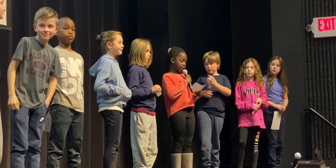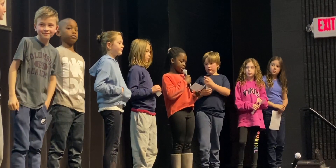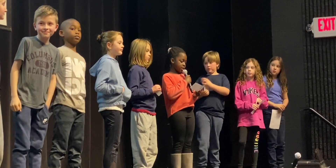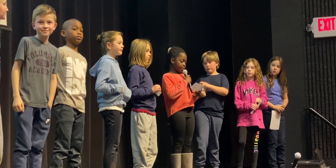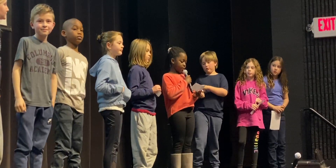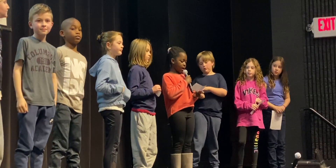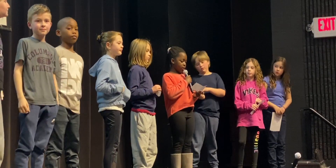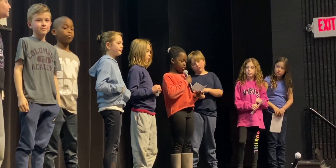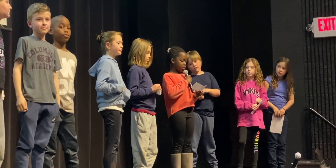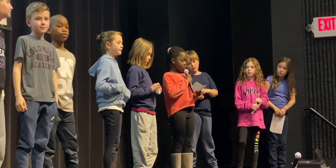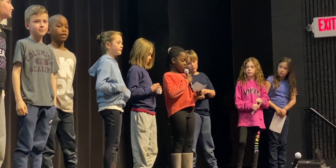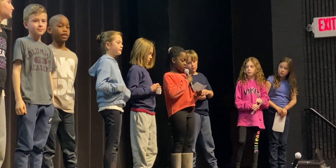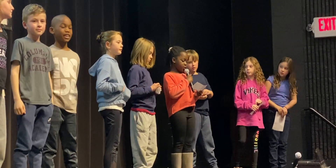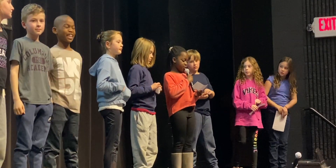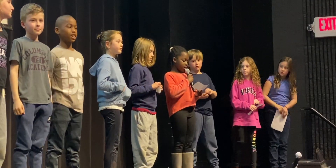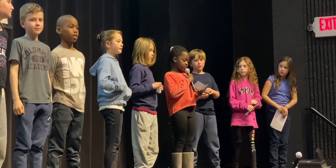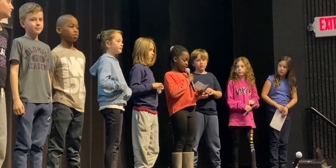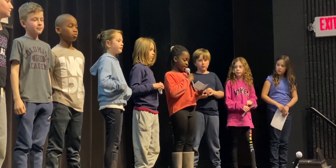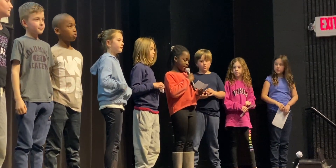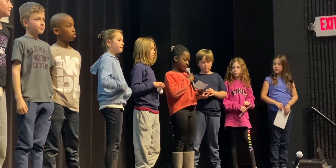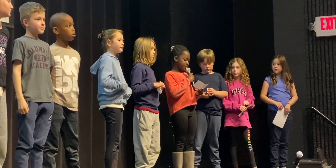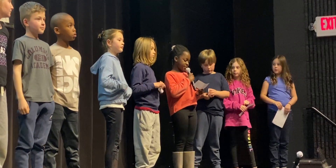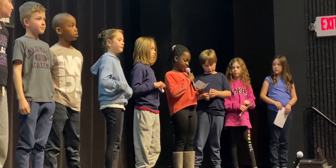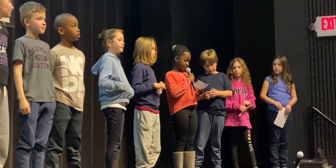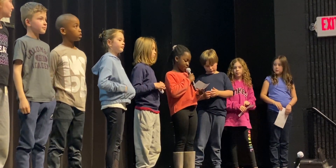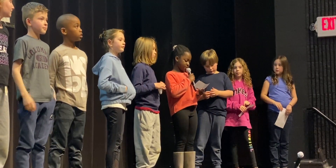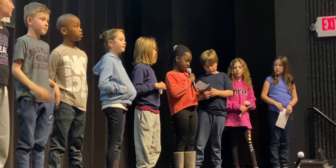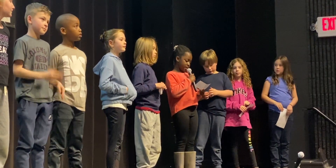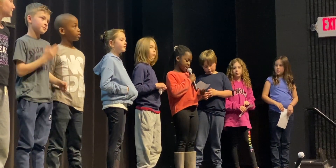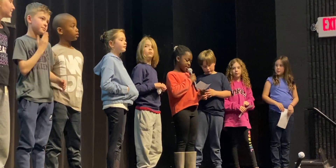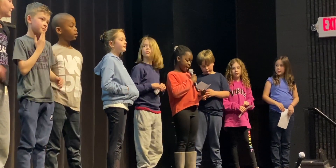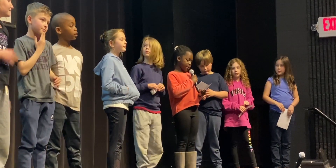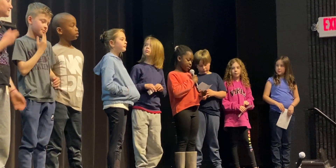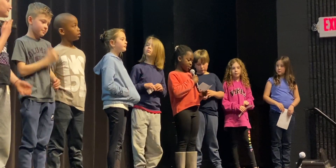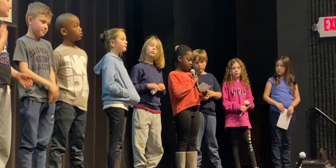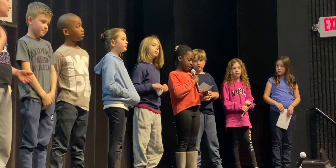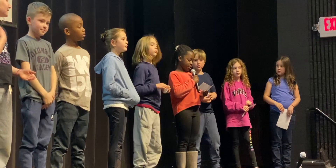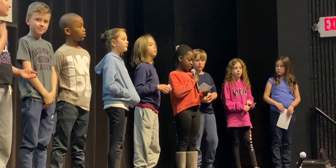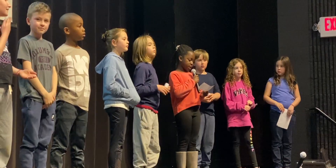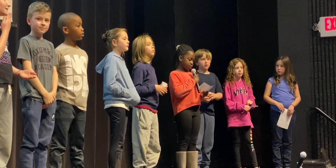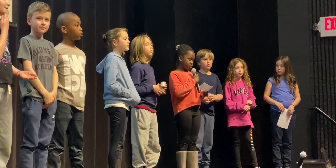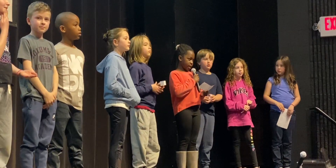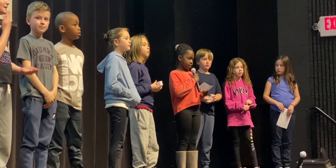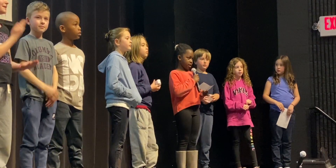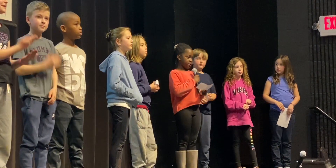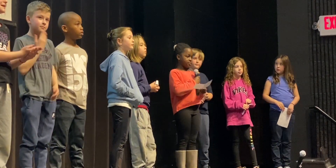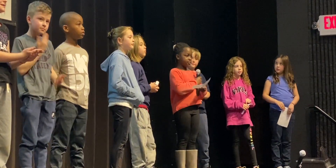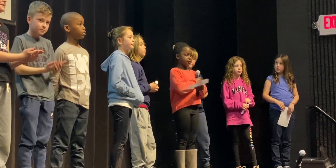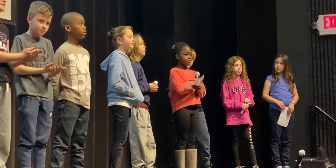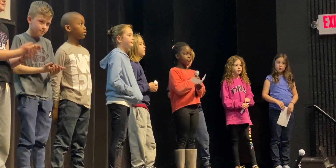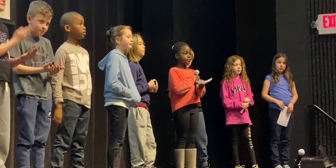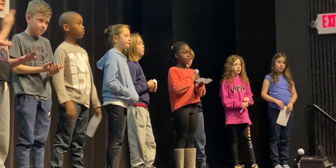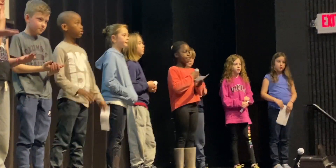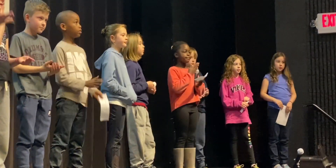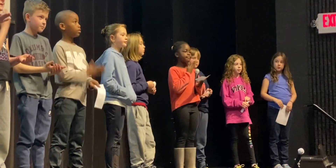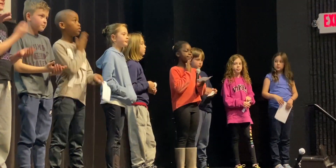us help you out. We'll show you how to say thank you in sign language. Now, you can thank your teacher right now.